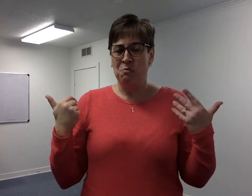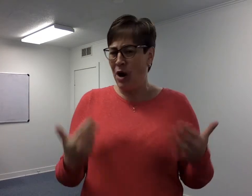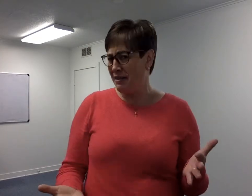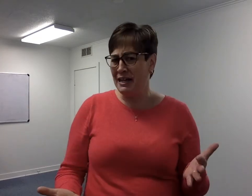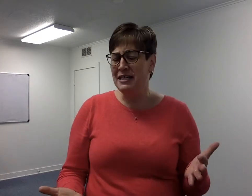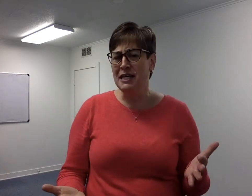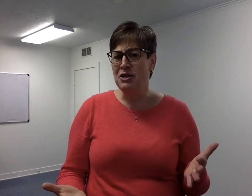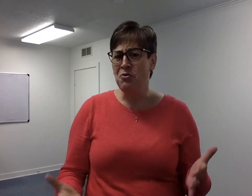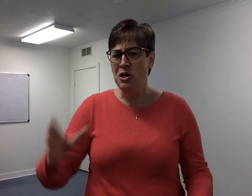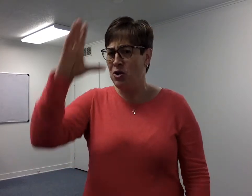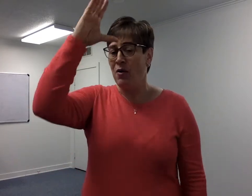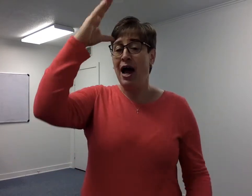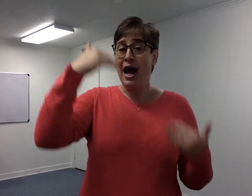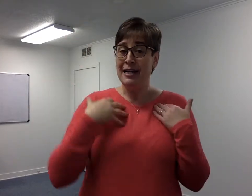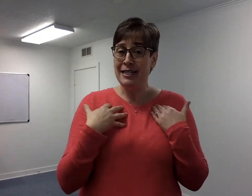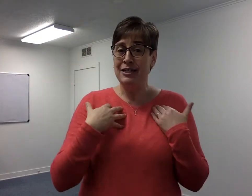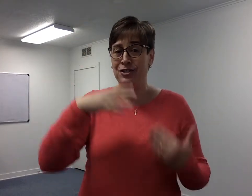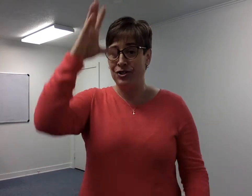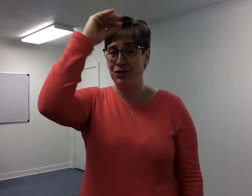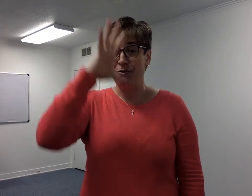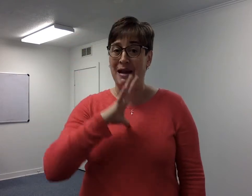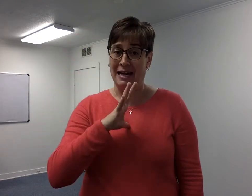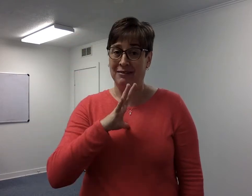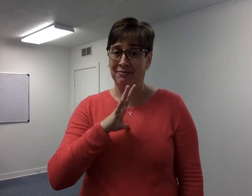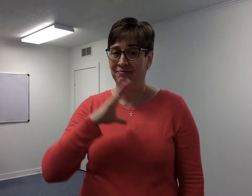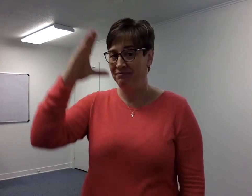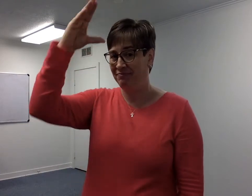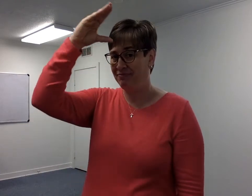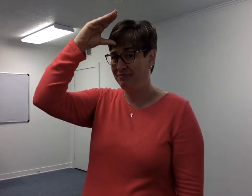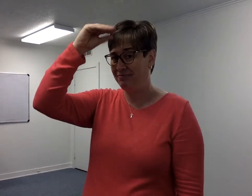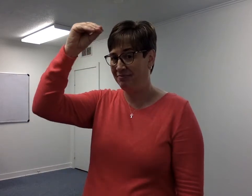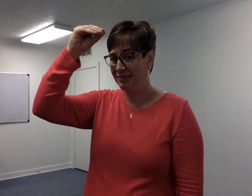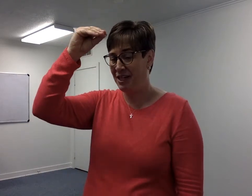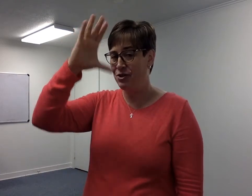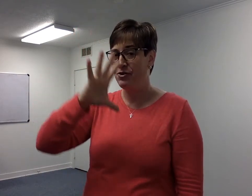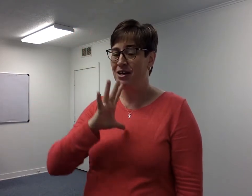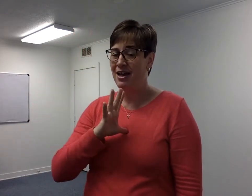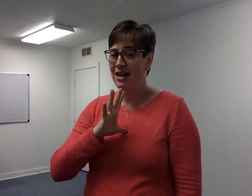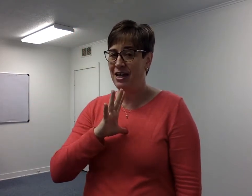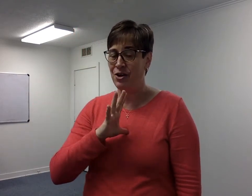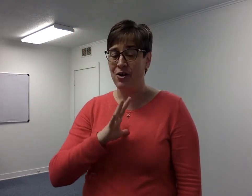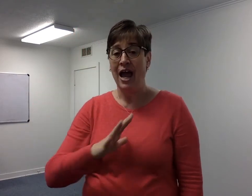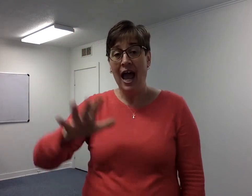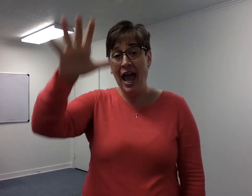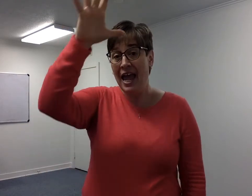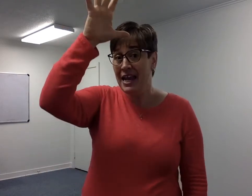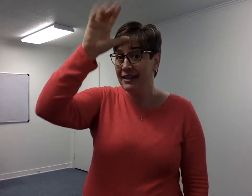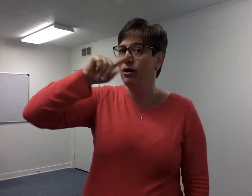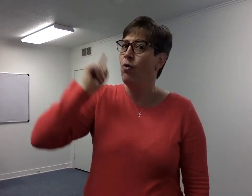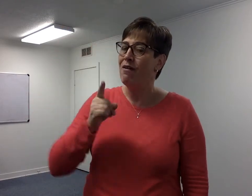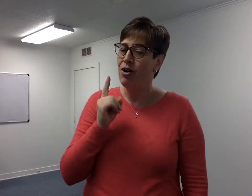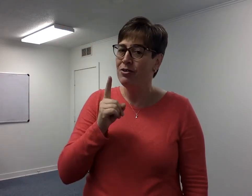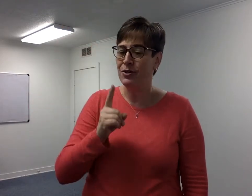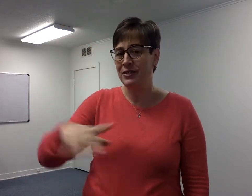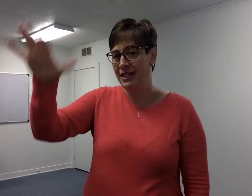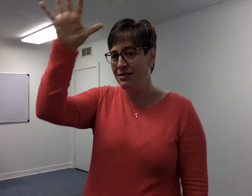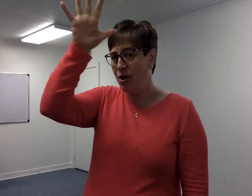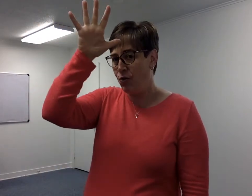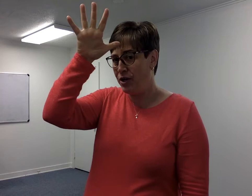Why that is, I don't know. I tend to just do man. Here, here. And, I've also seen where you